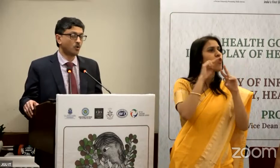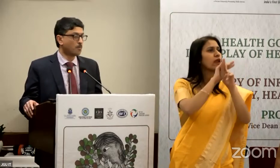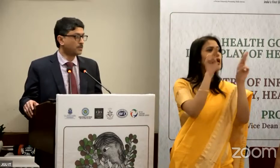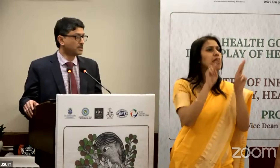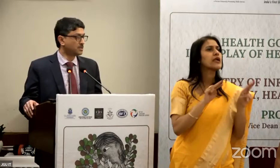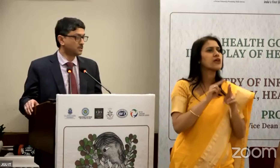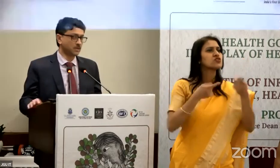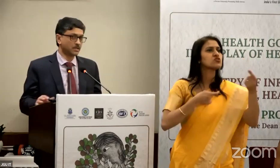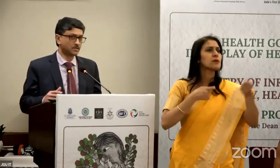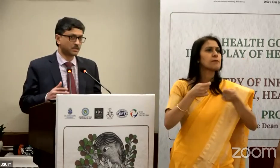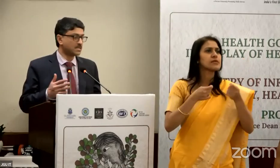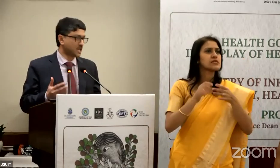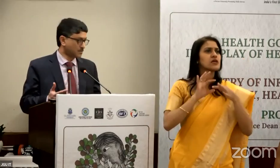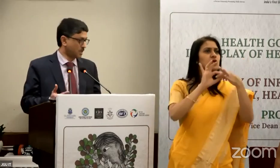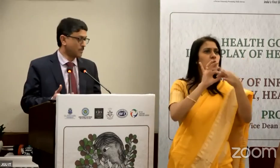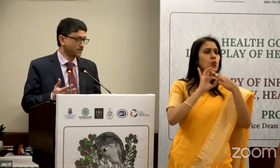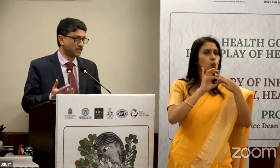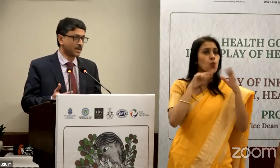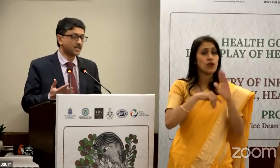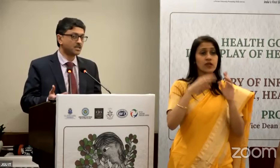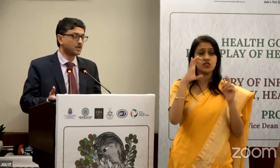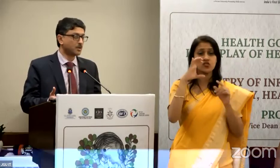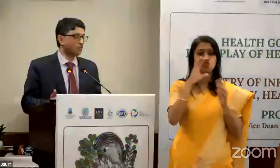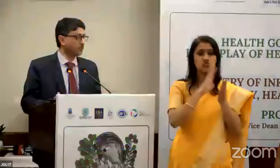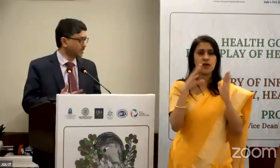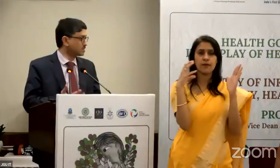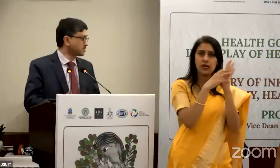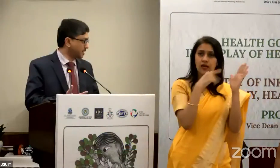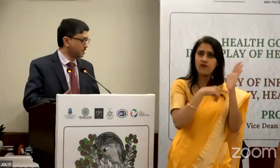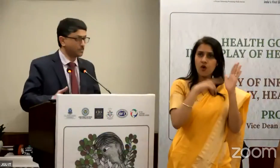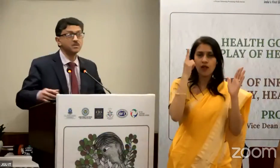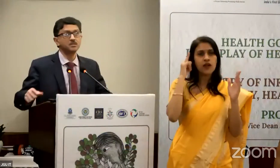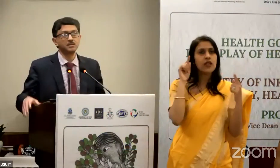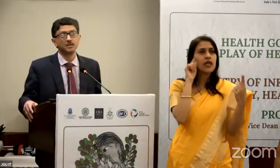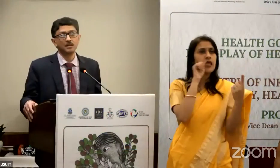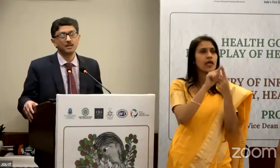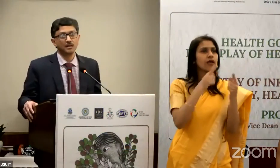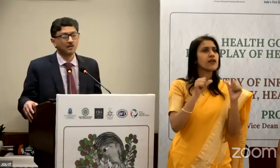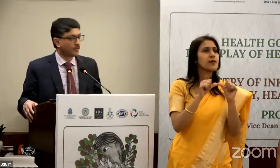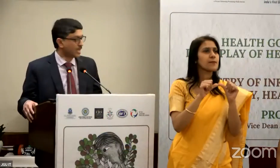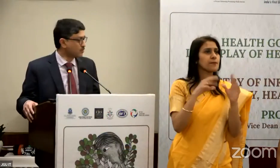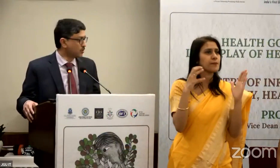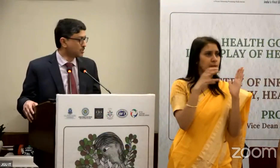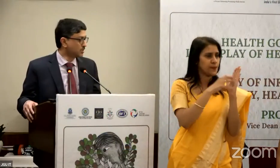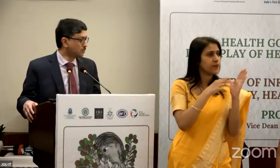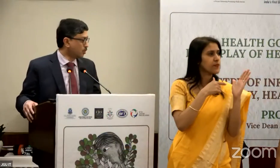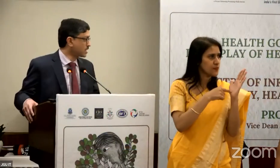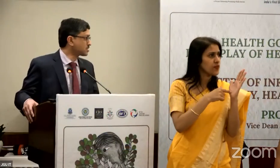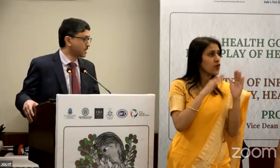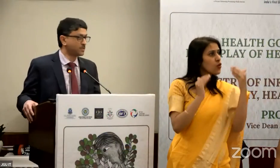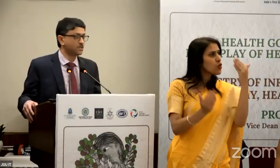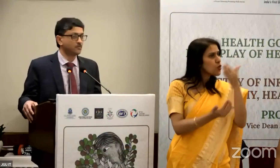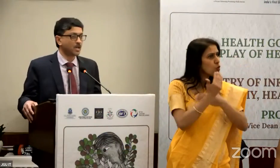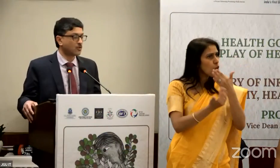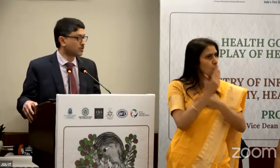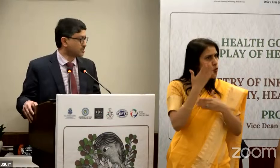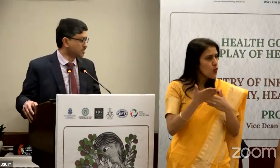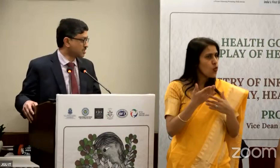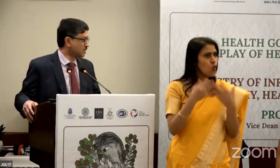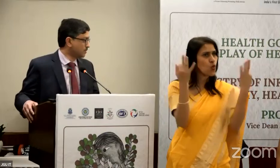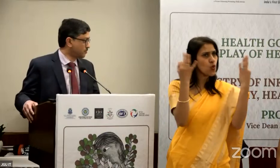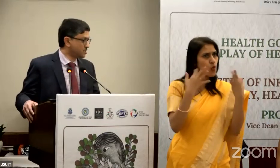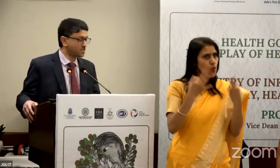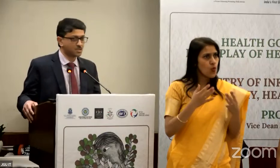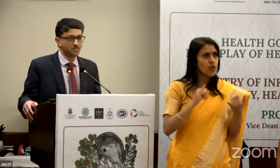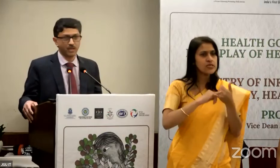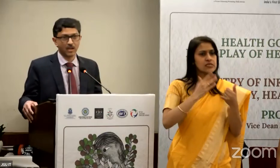you open the trade chapter, I mean the trade agreement of any recent trade agreement, we have got modern slavery, we have got a